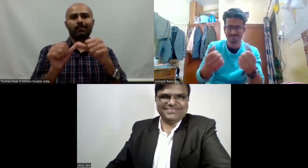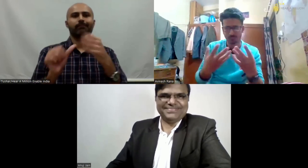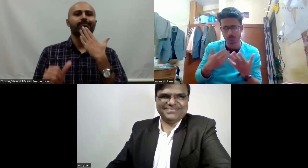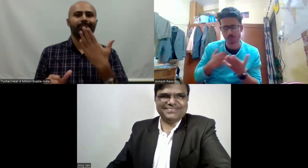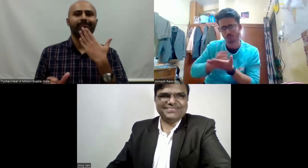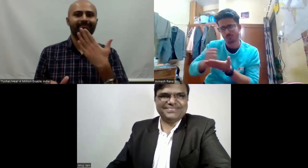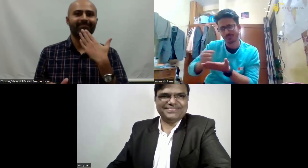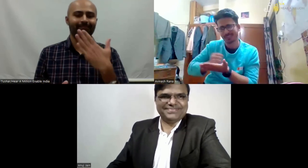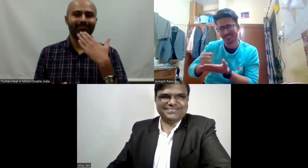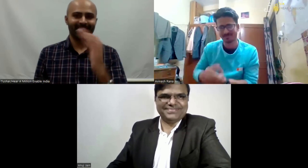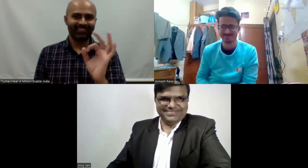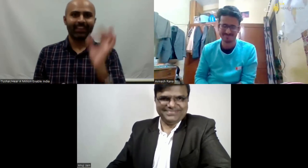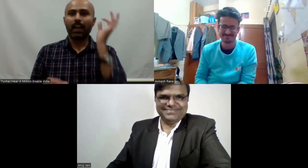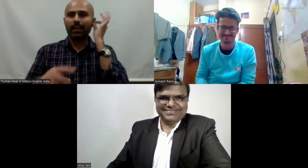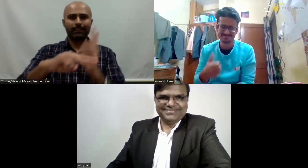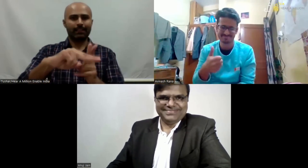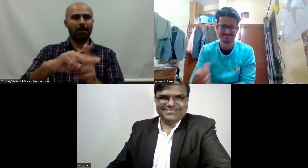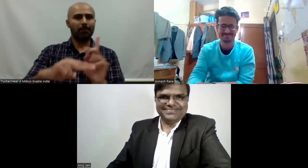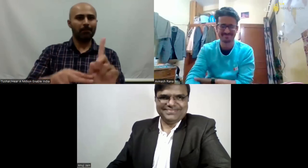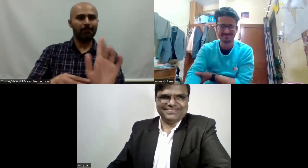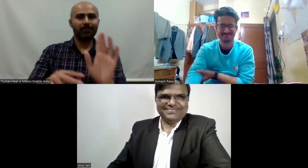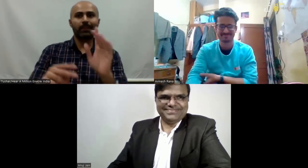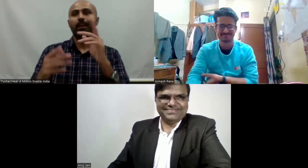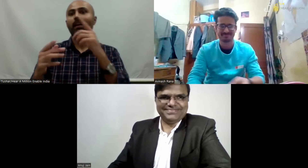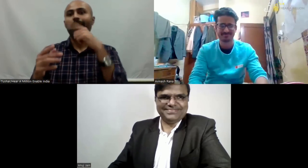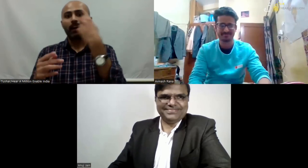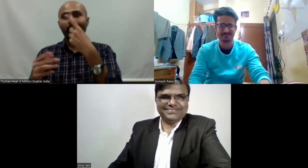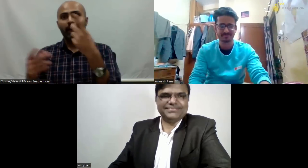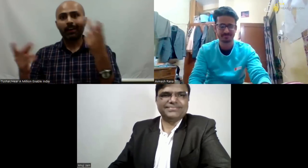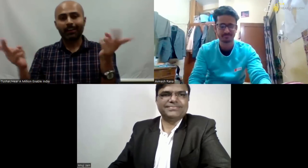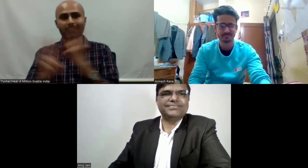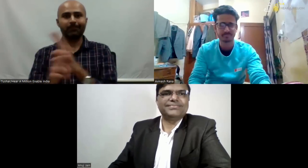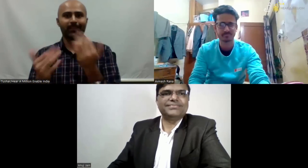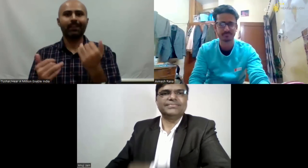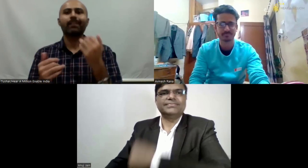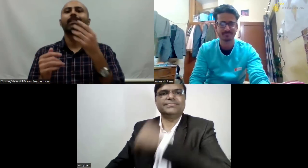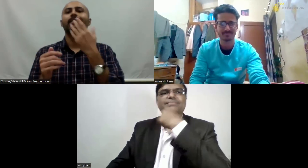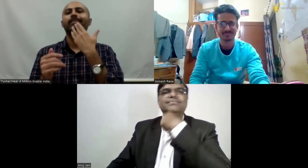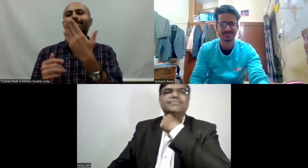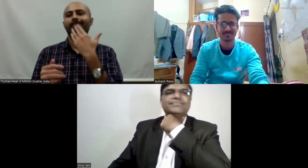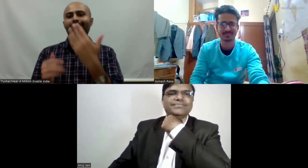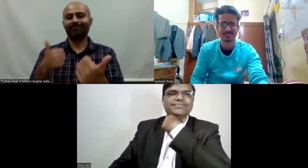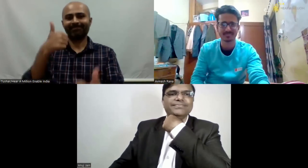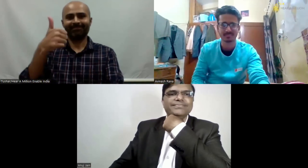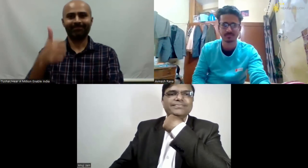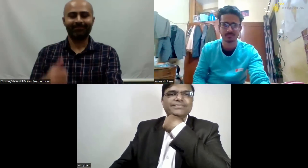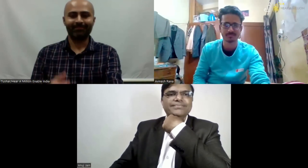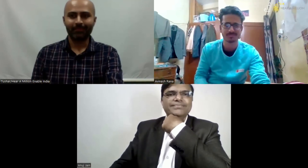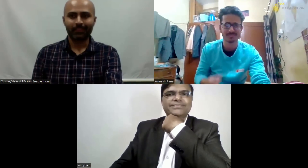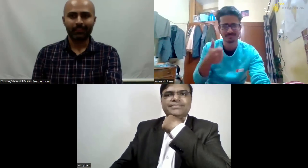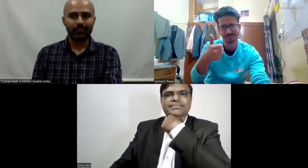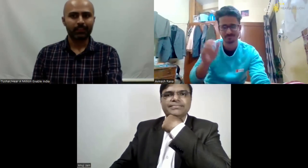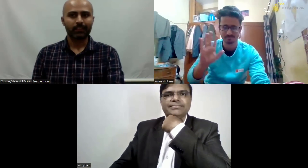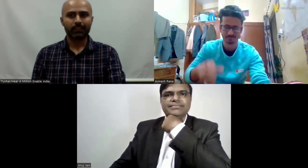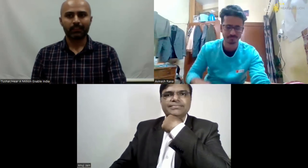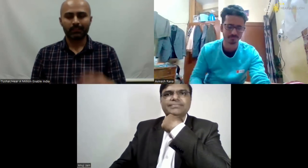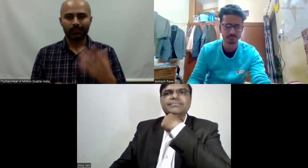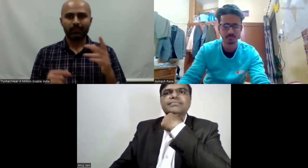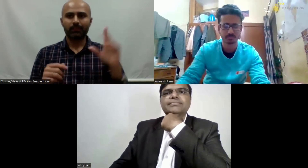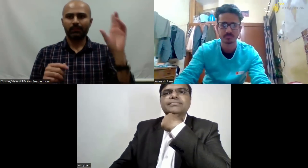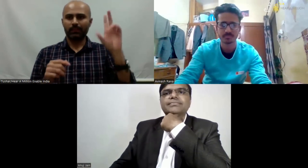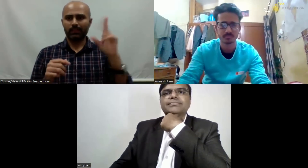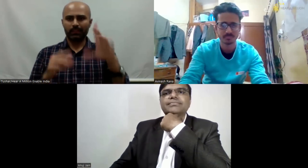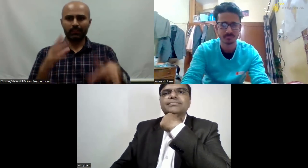time. Okay, I'll try my best. Thank you so much. Thank you, Anuj, for answering the question. Anuj, if you can be here only, and we'll see